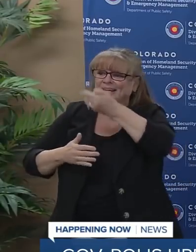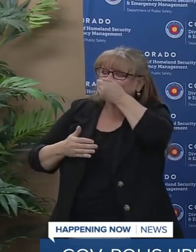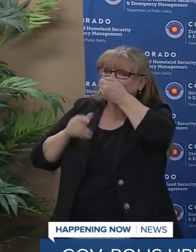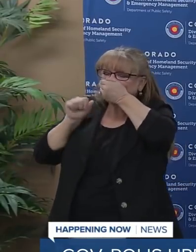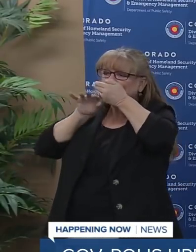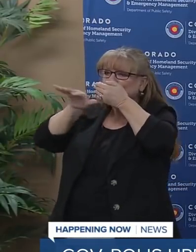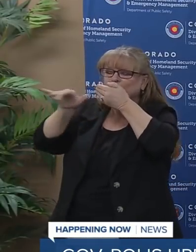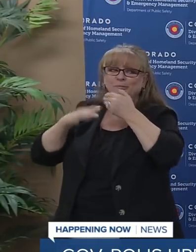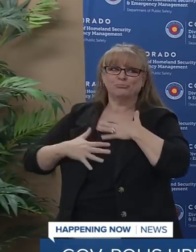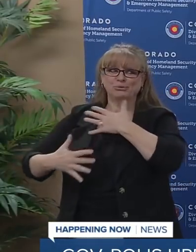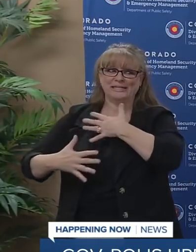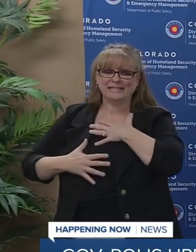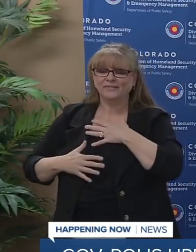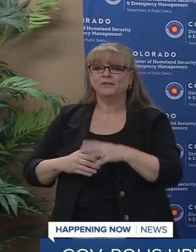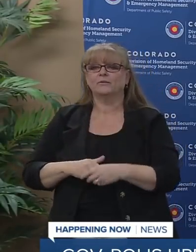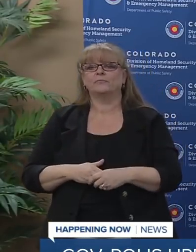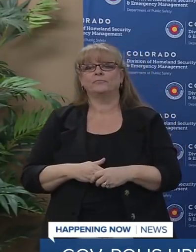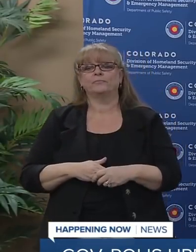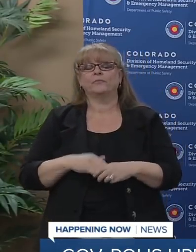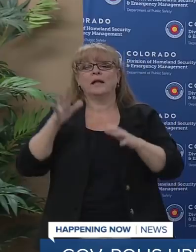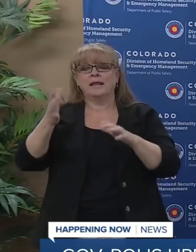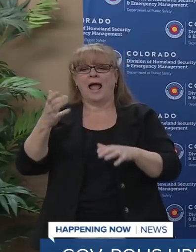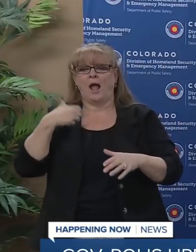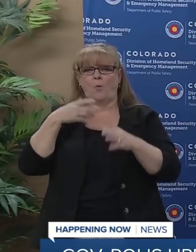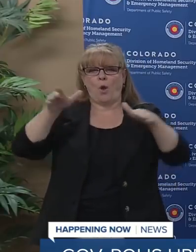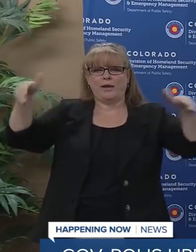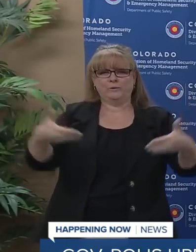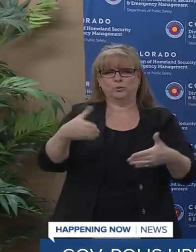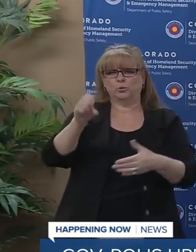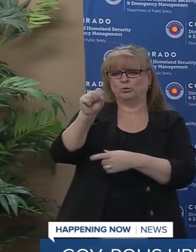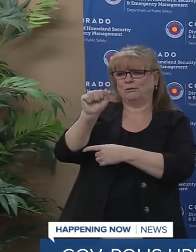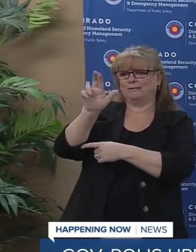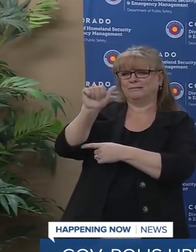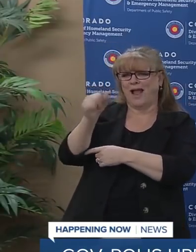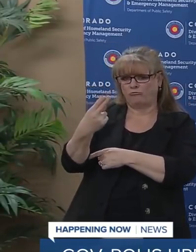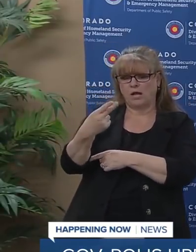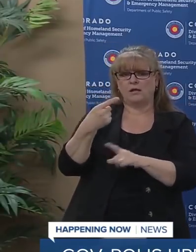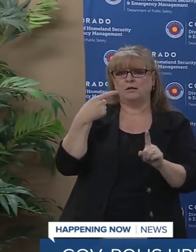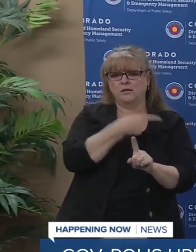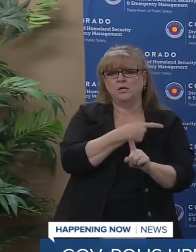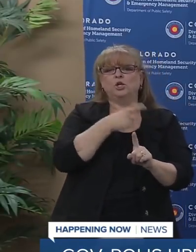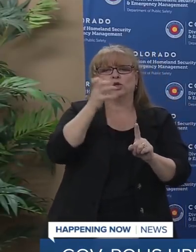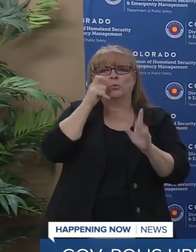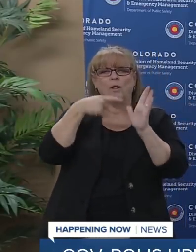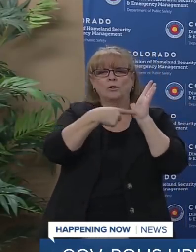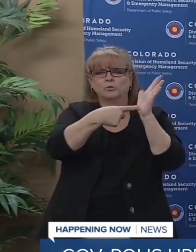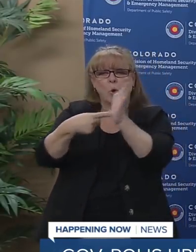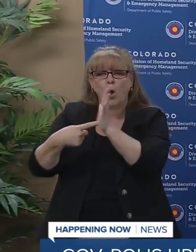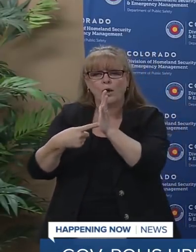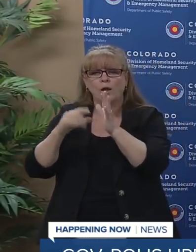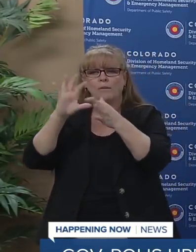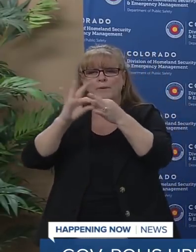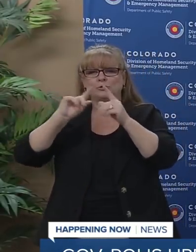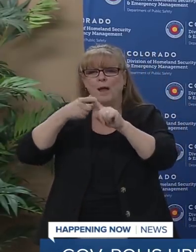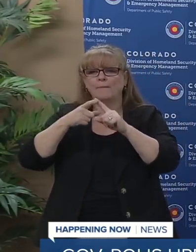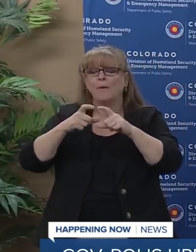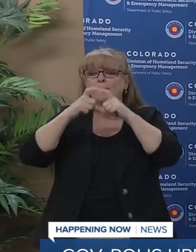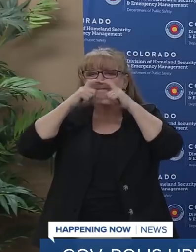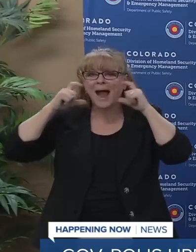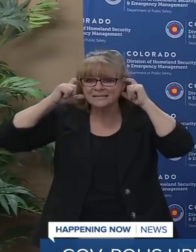going to introduce a very special visual guest that we have for you today, who's going to share another message about masks in Colorado.